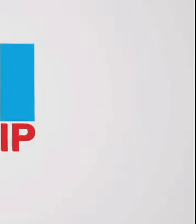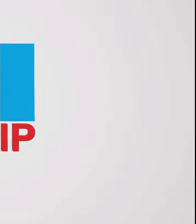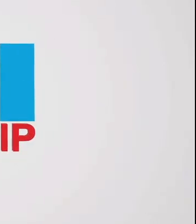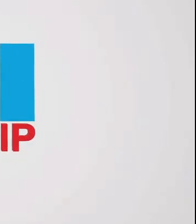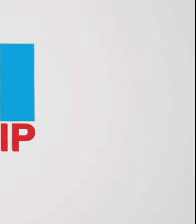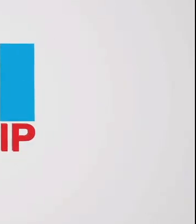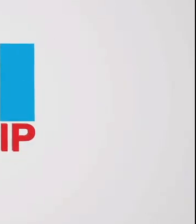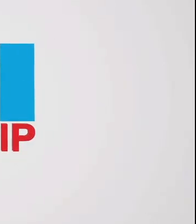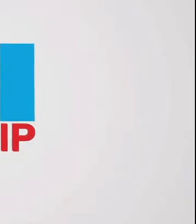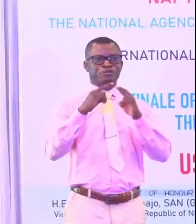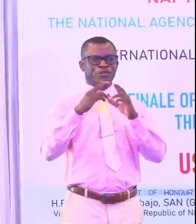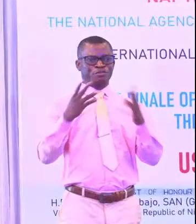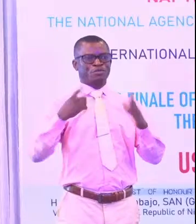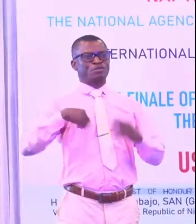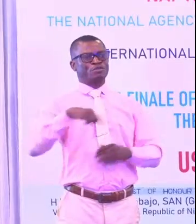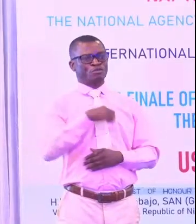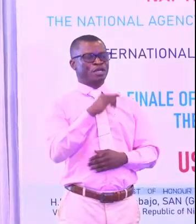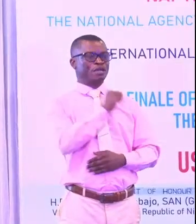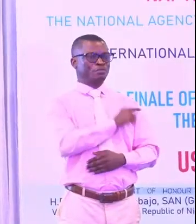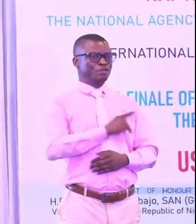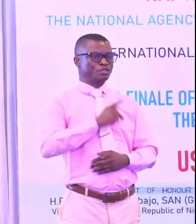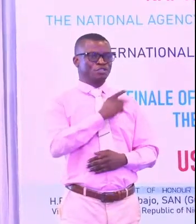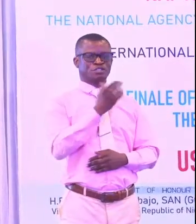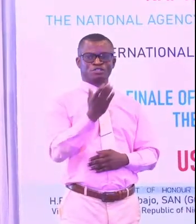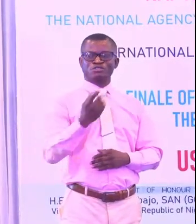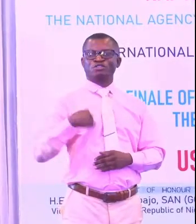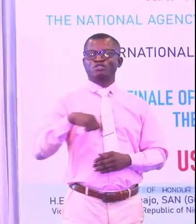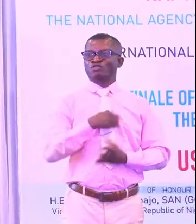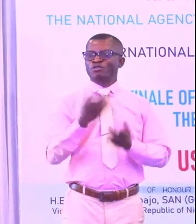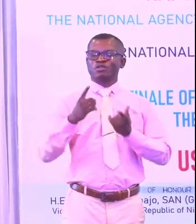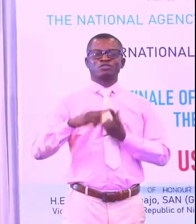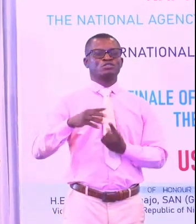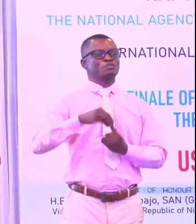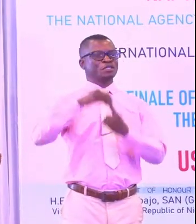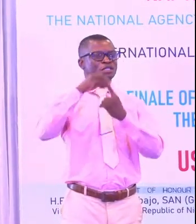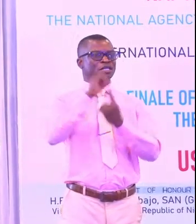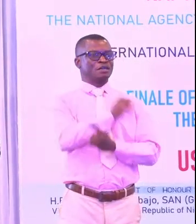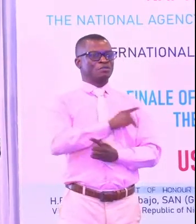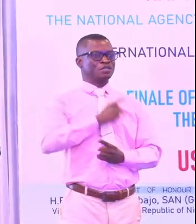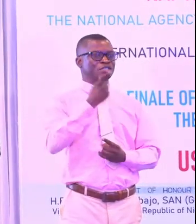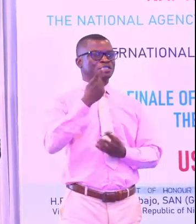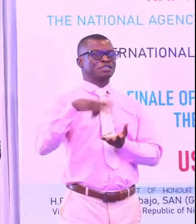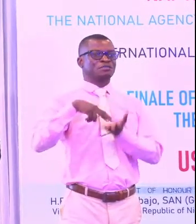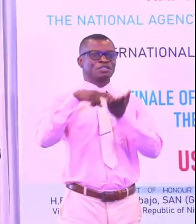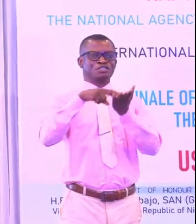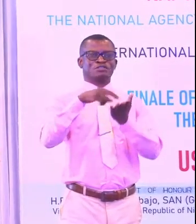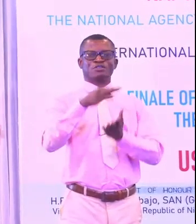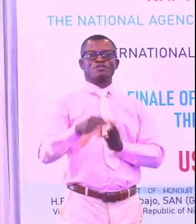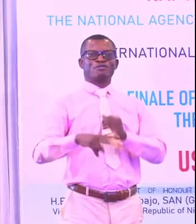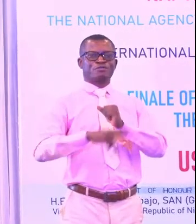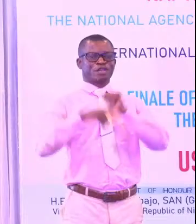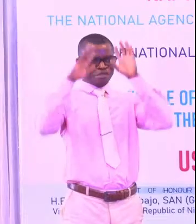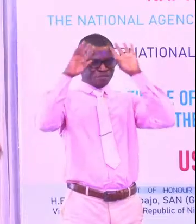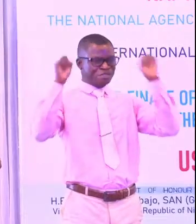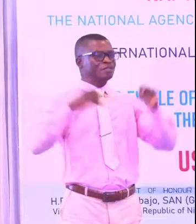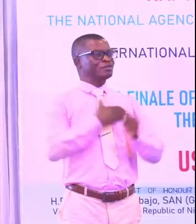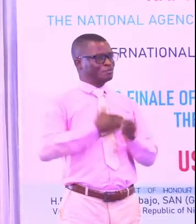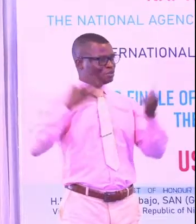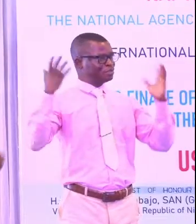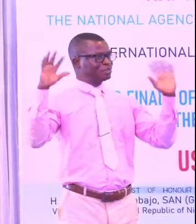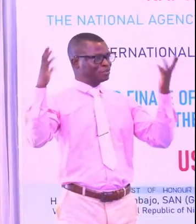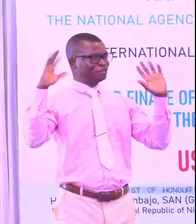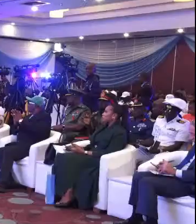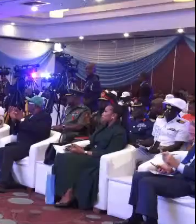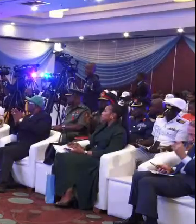Thank you very much. We appreciate you. We want to especially appreciate the representative of the Vice President. Please, can we put our hands together